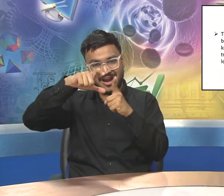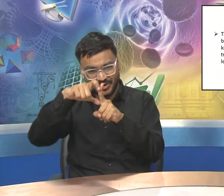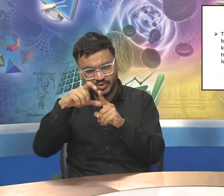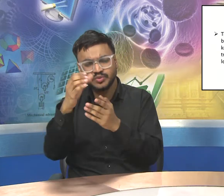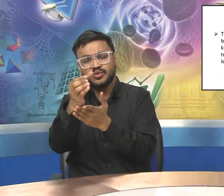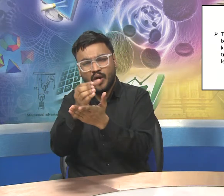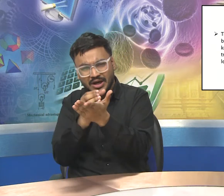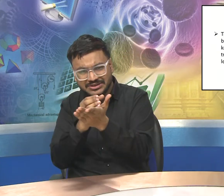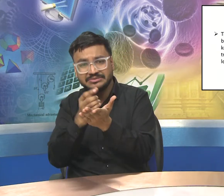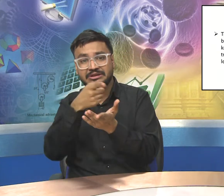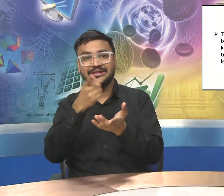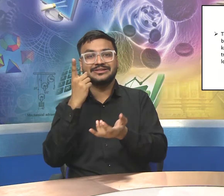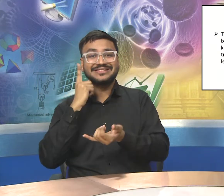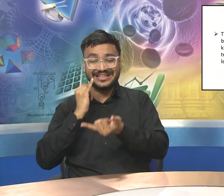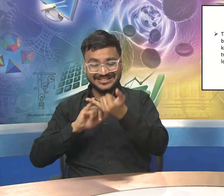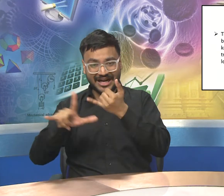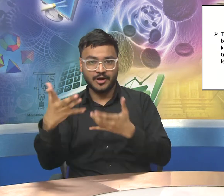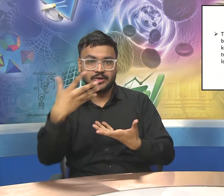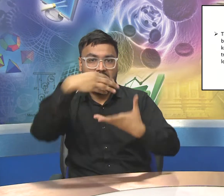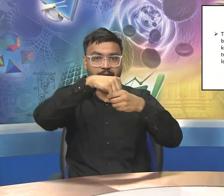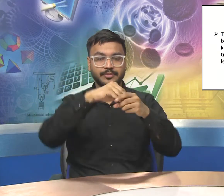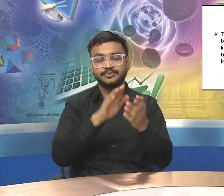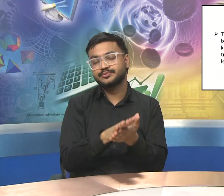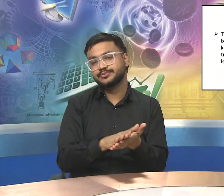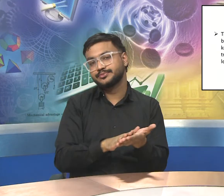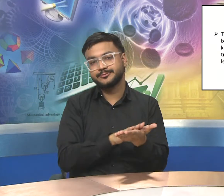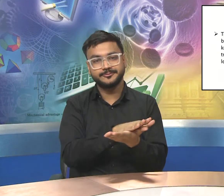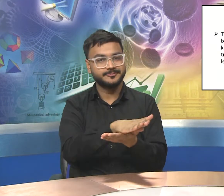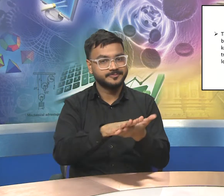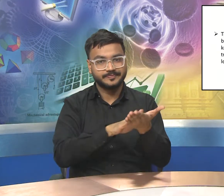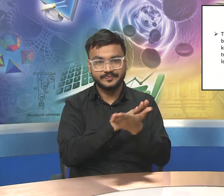as it was not the part of their training.